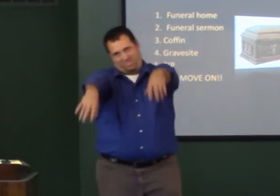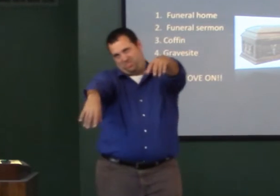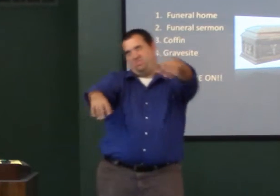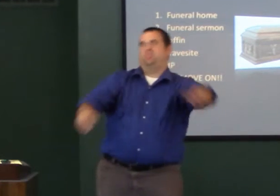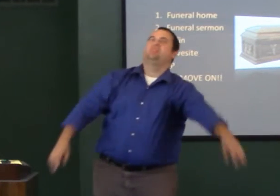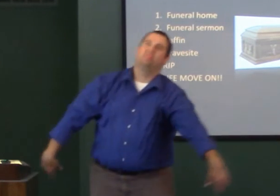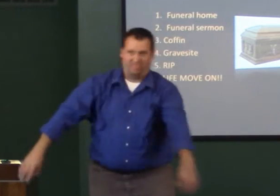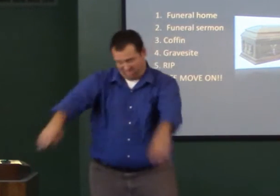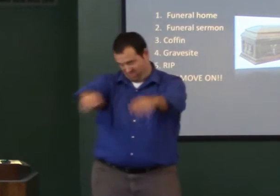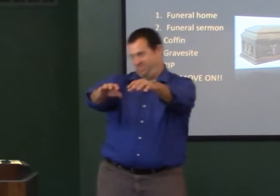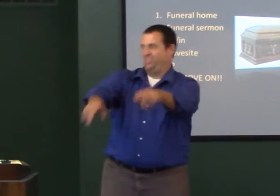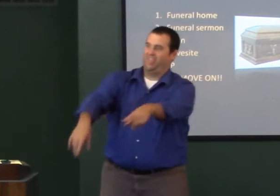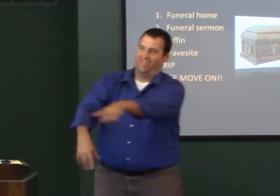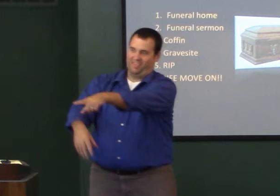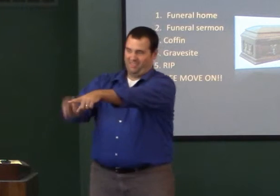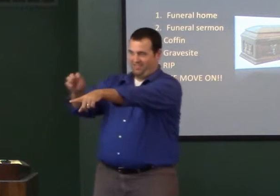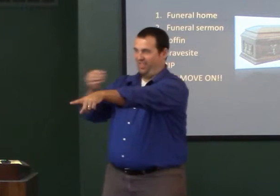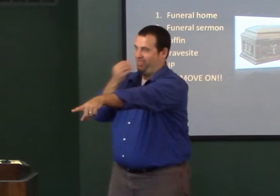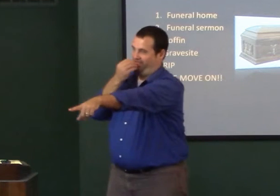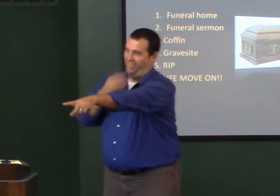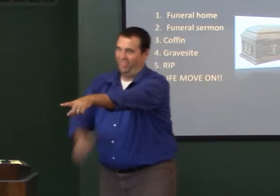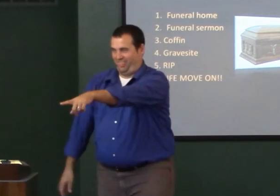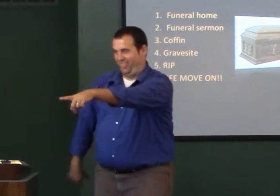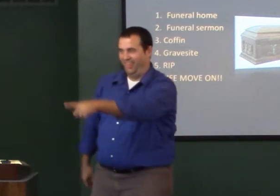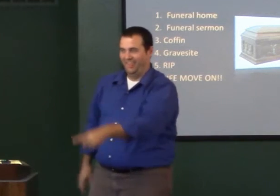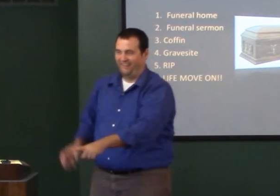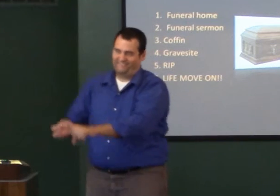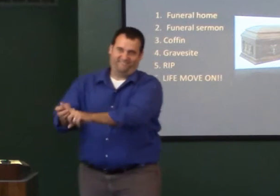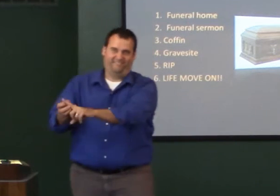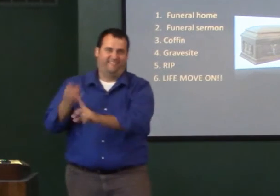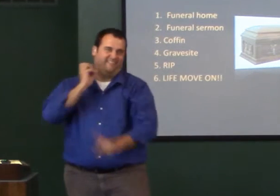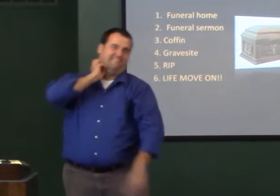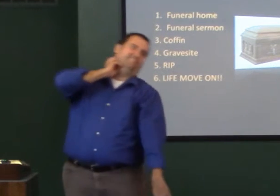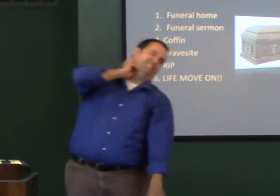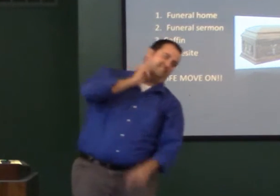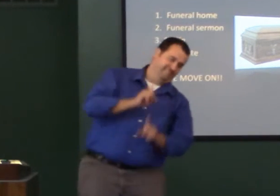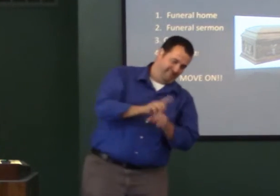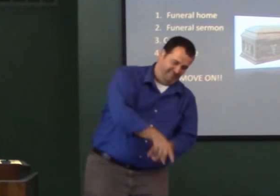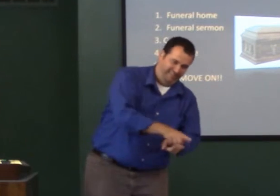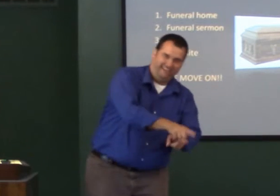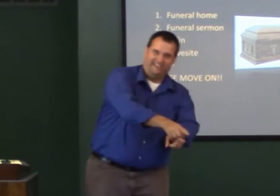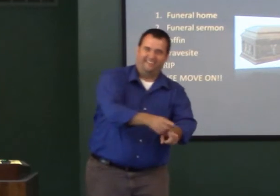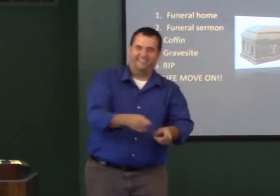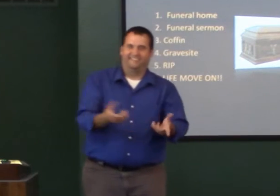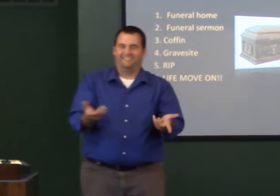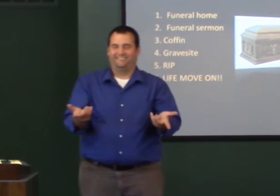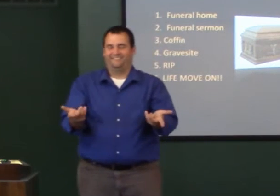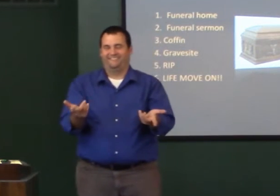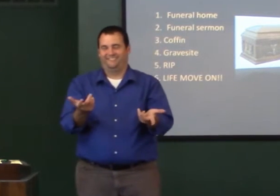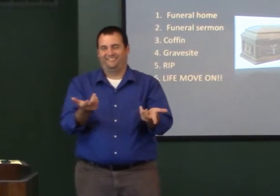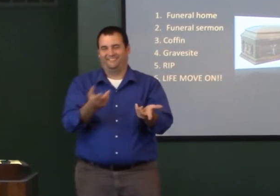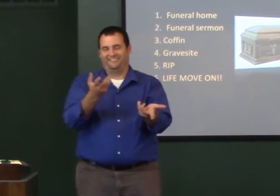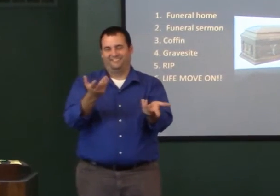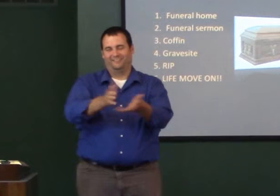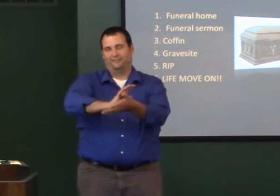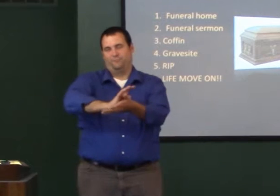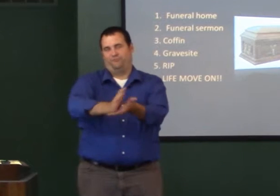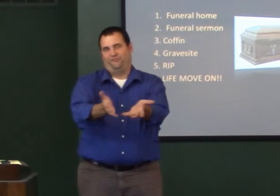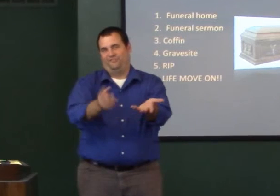So those movies where, you know, that they could go and attack and,